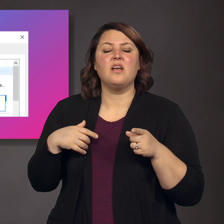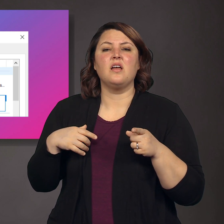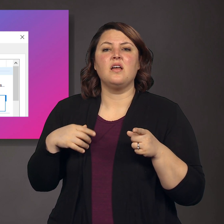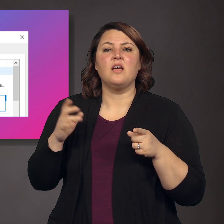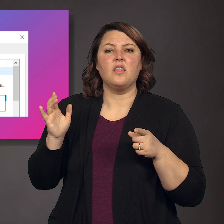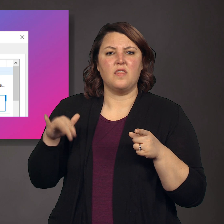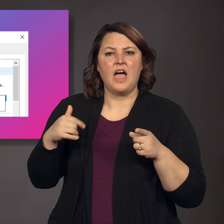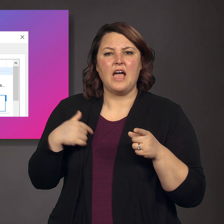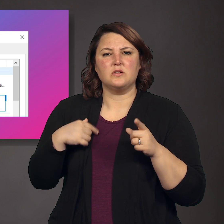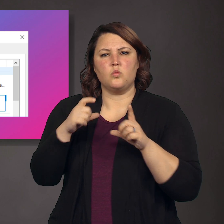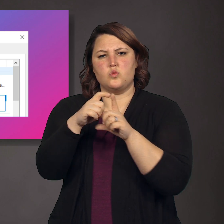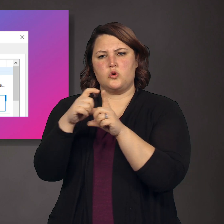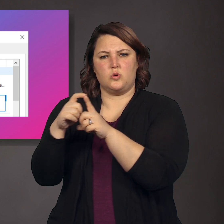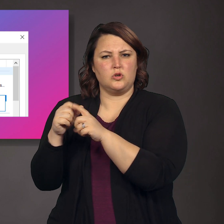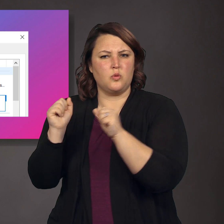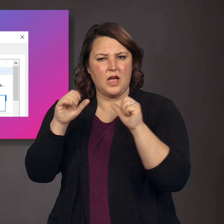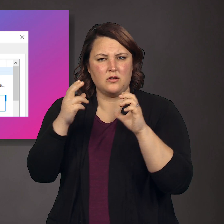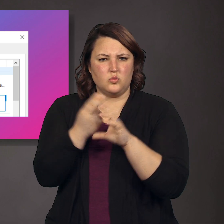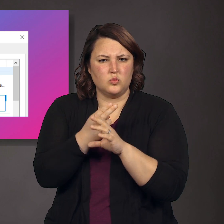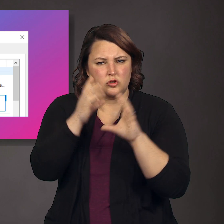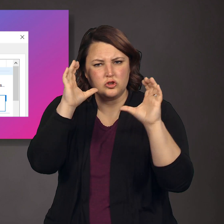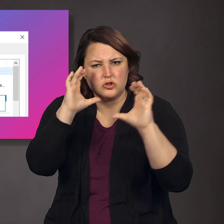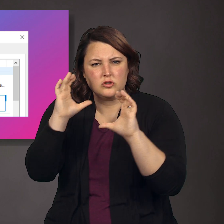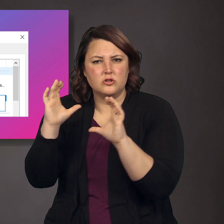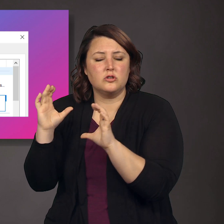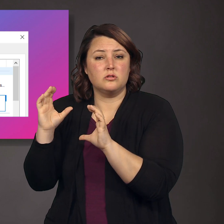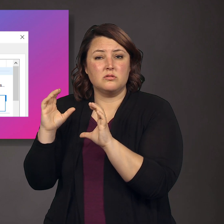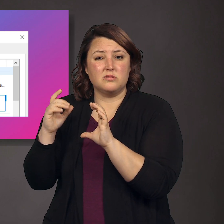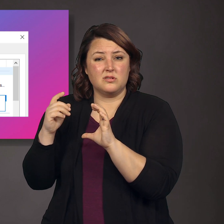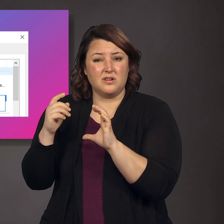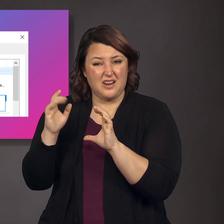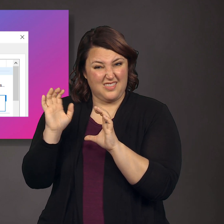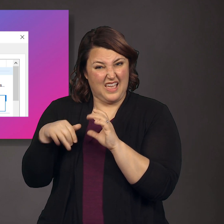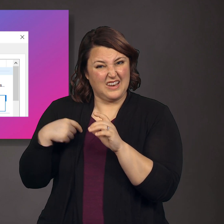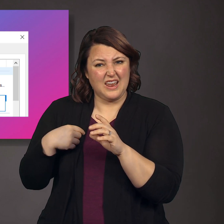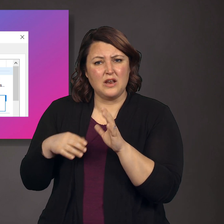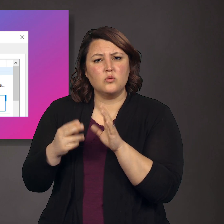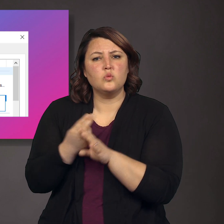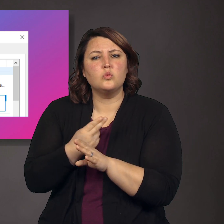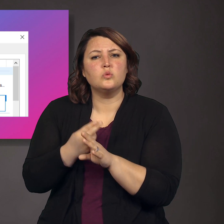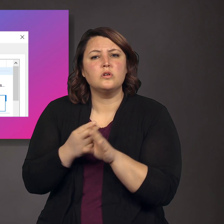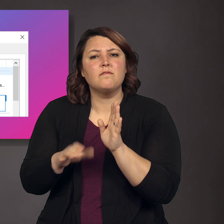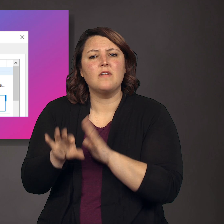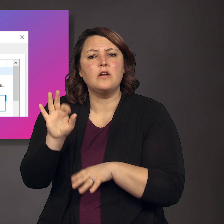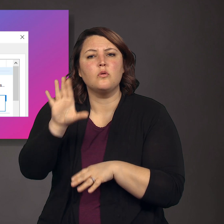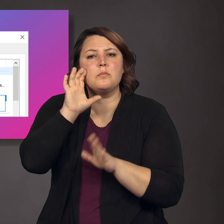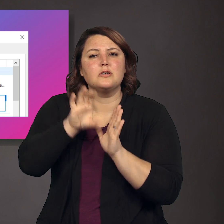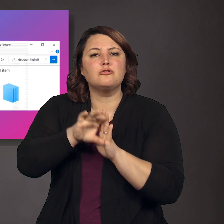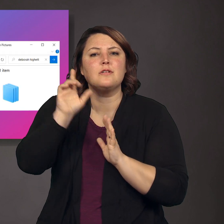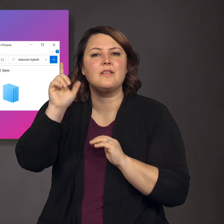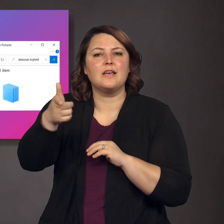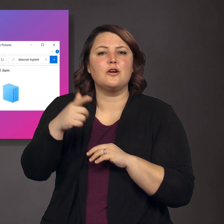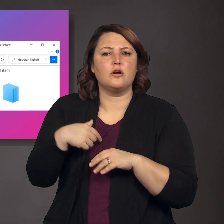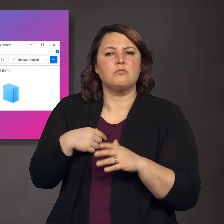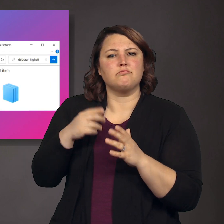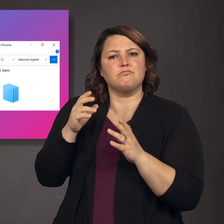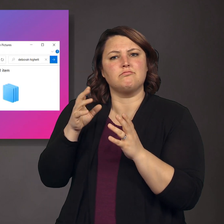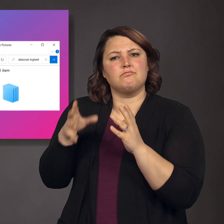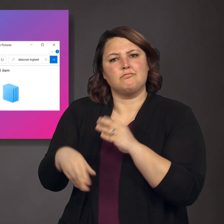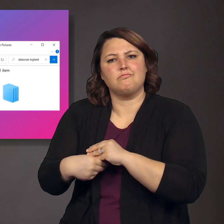on. So these are ways that you can find your pictures later. So do put some relevant things in there.